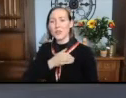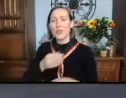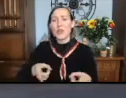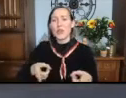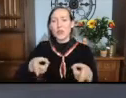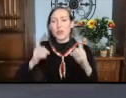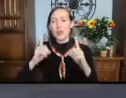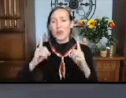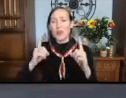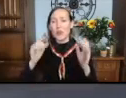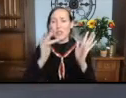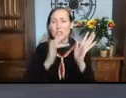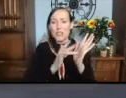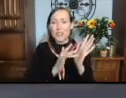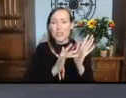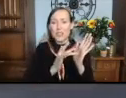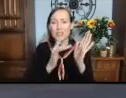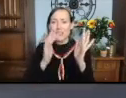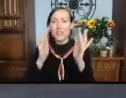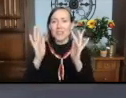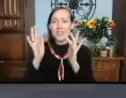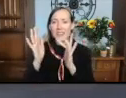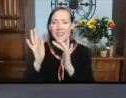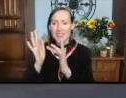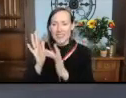heart, Lord